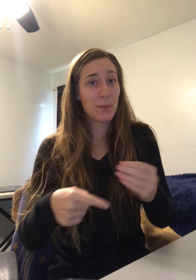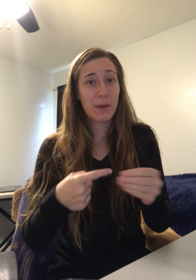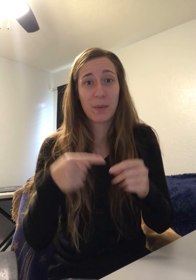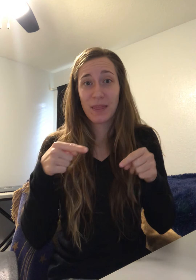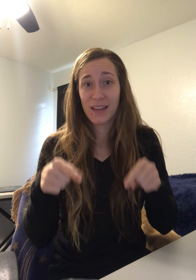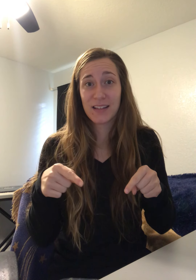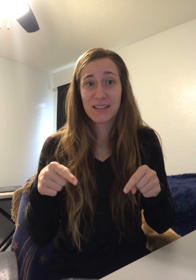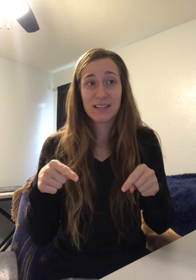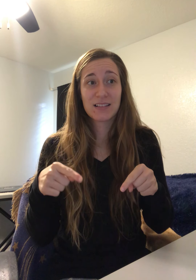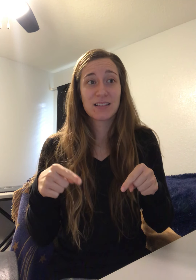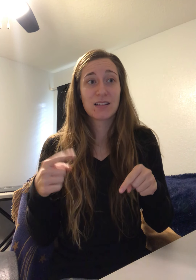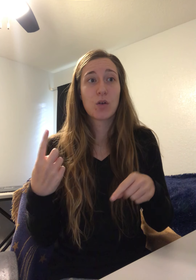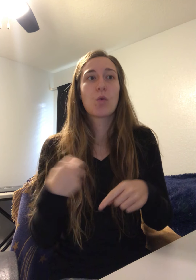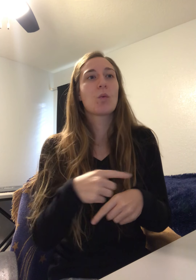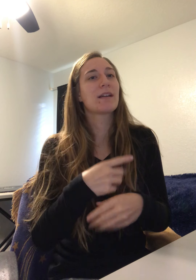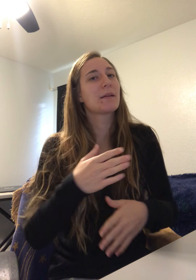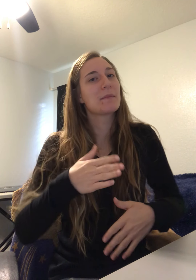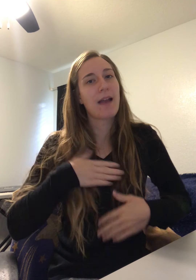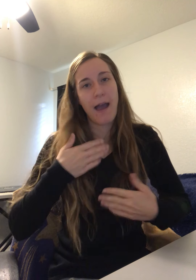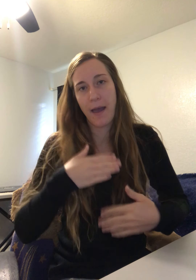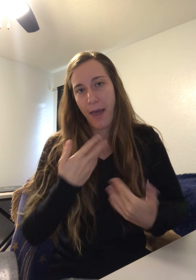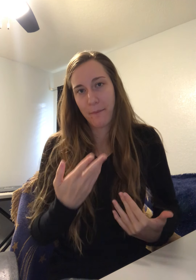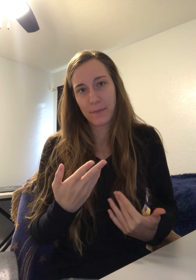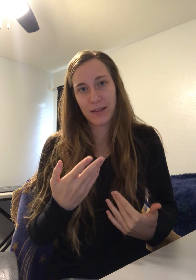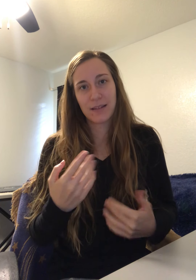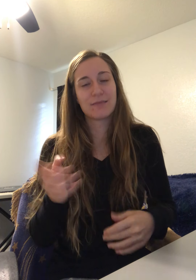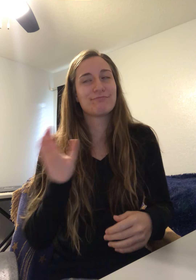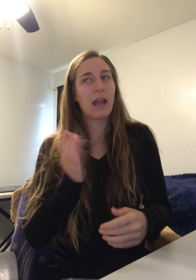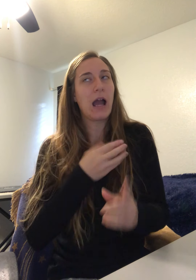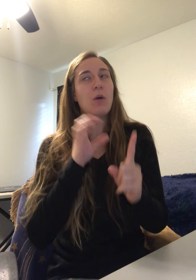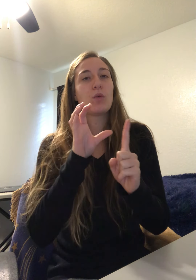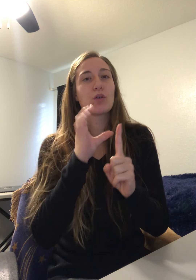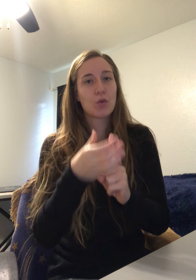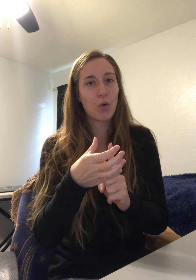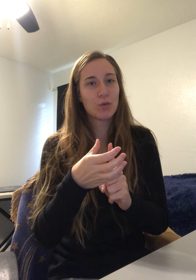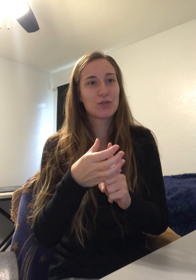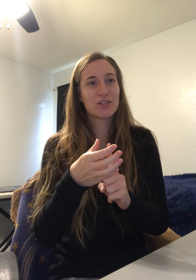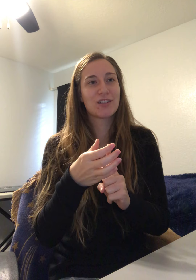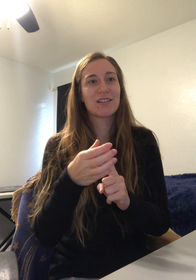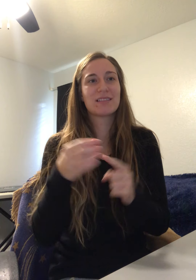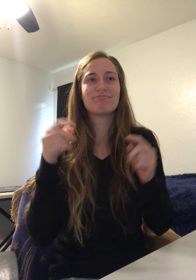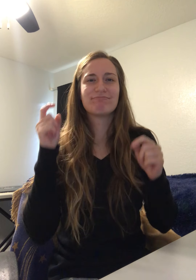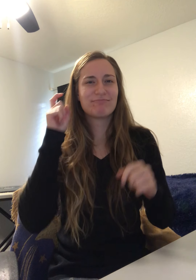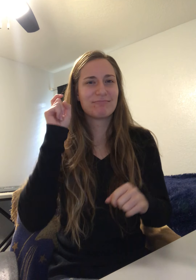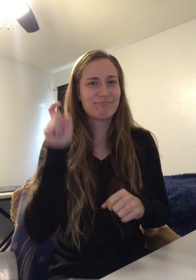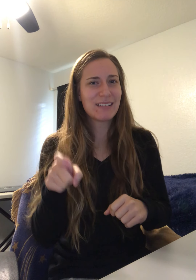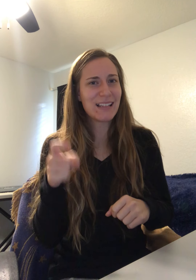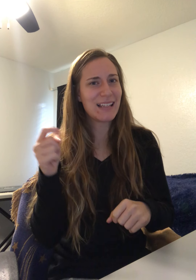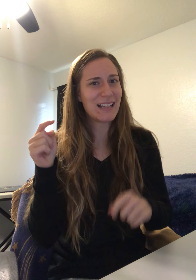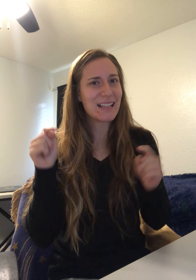of bliss that our culture could really use. Hello. Thank you. Thank you.